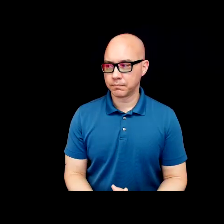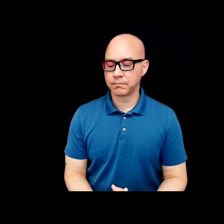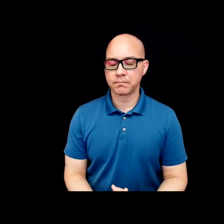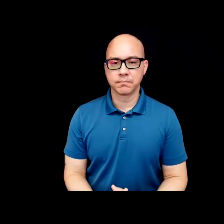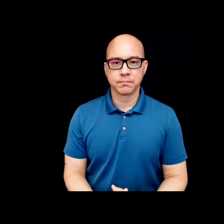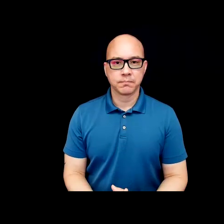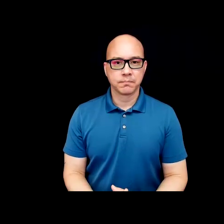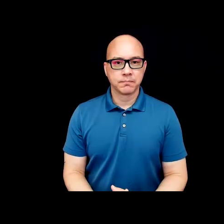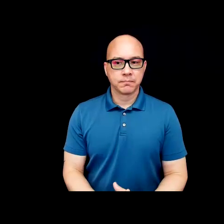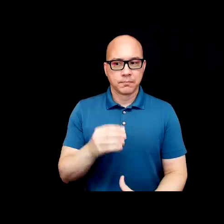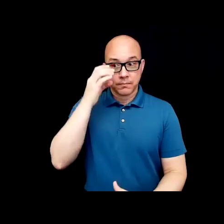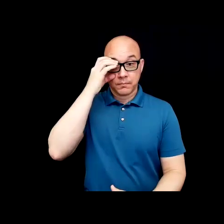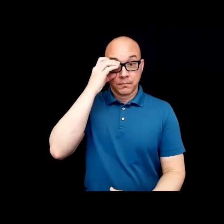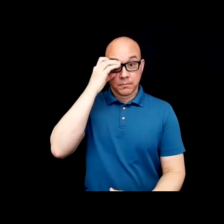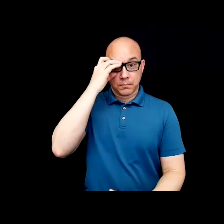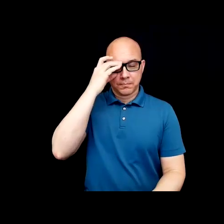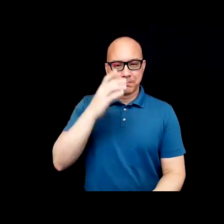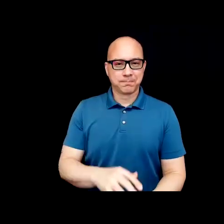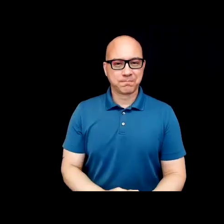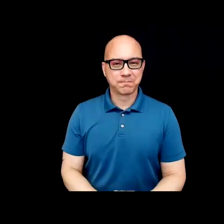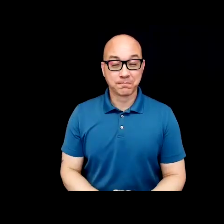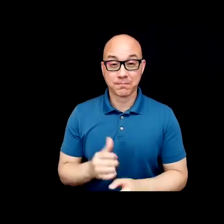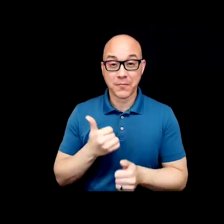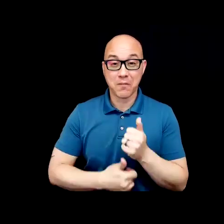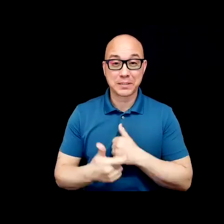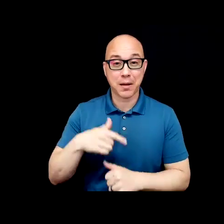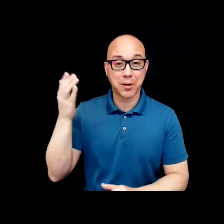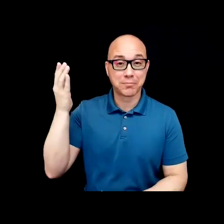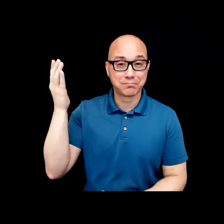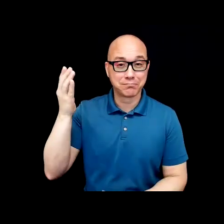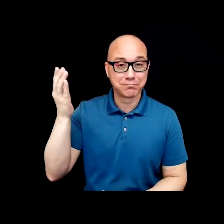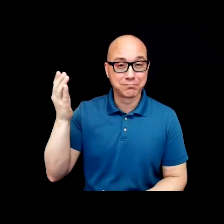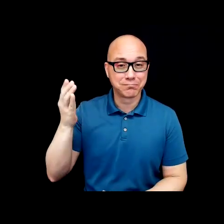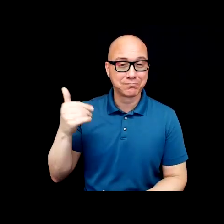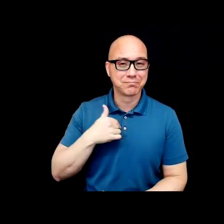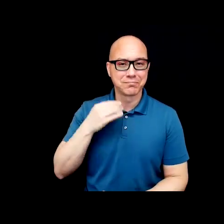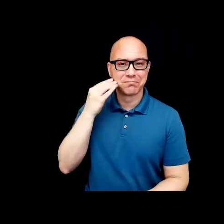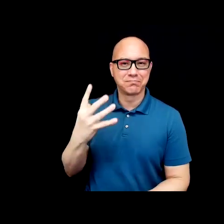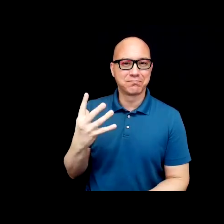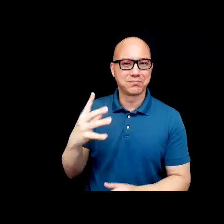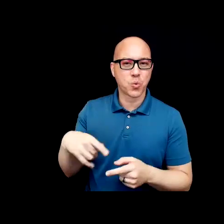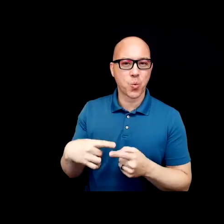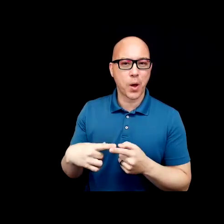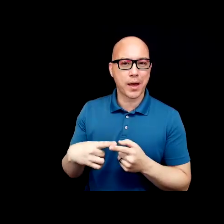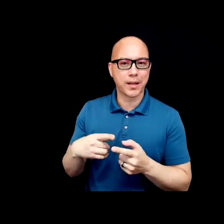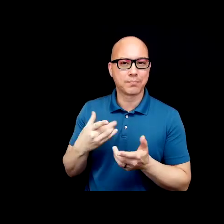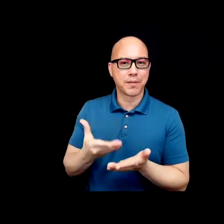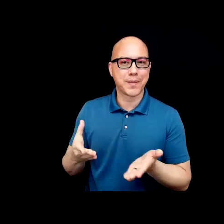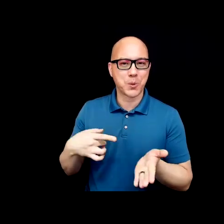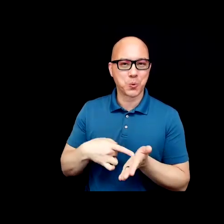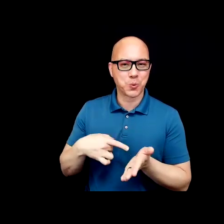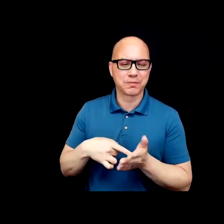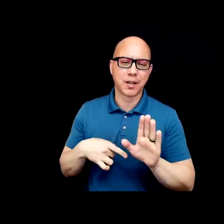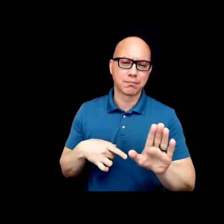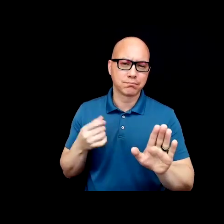All right. So I always kick off my time with business owners in knowing the deadlines. Of course, you can always Google this,